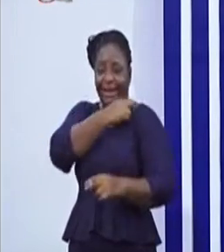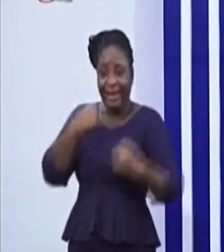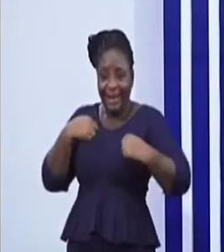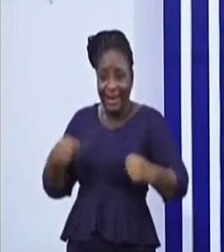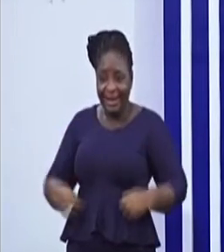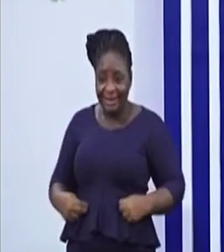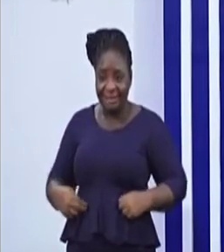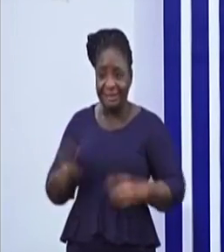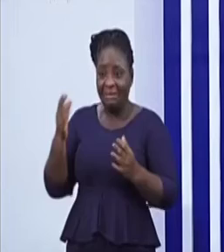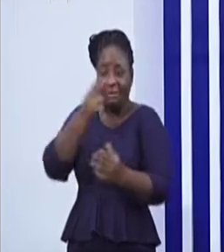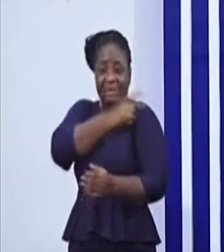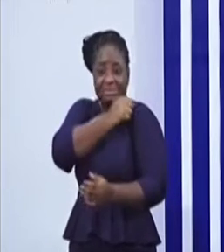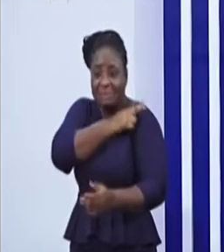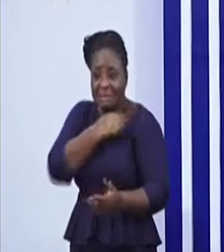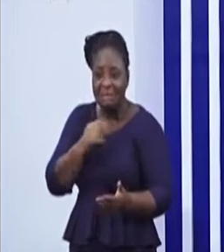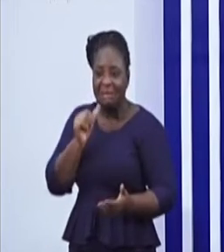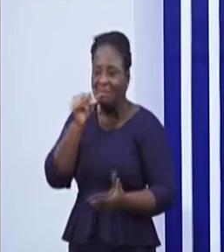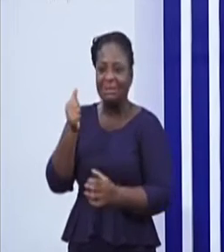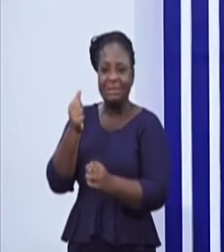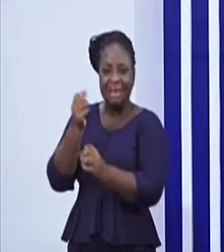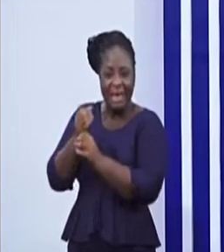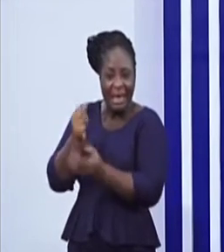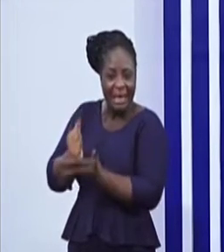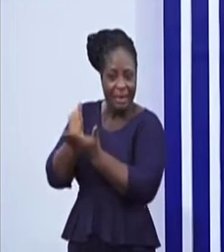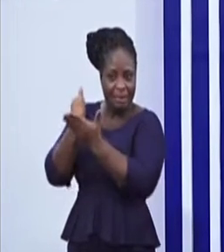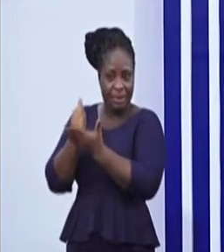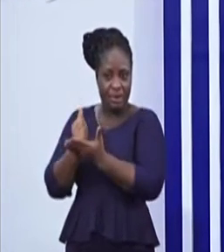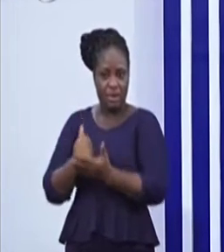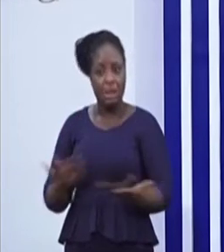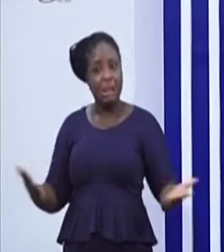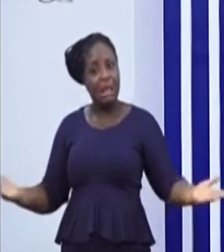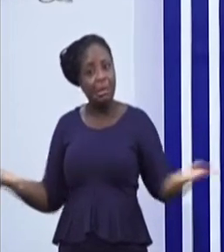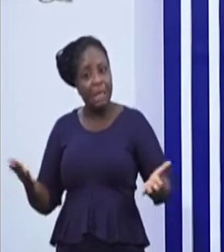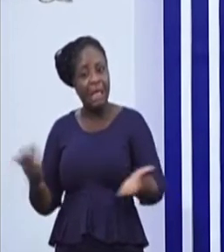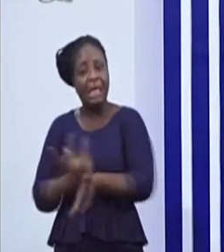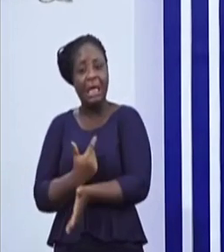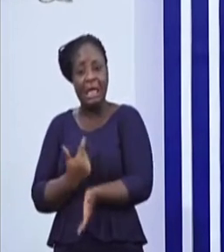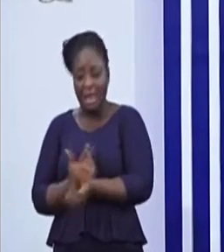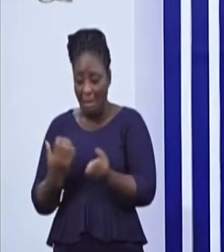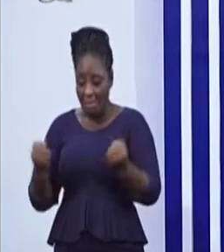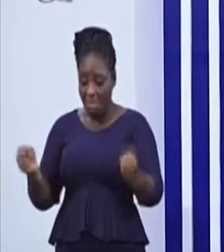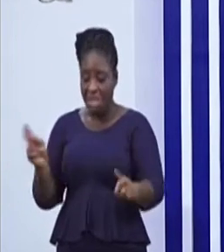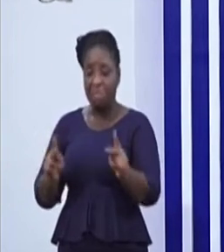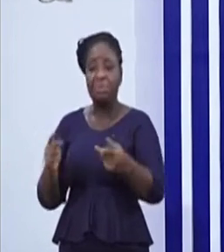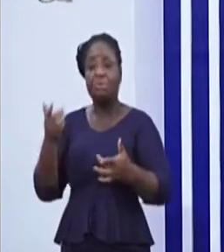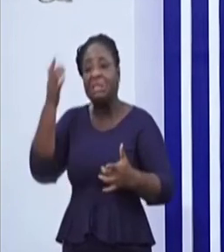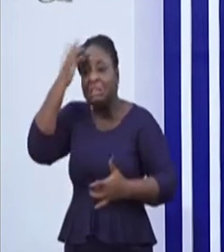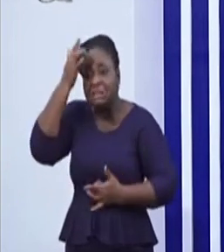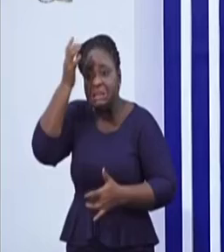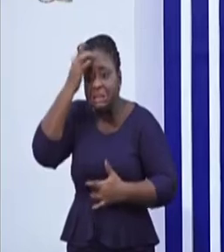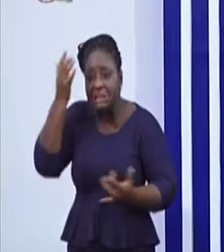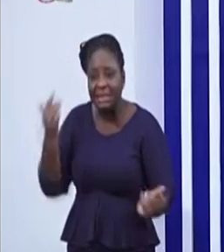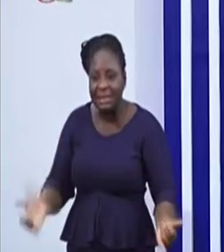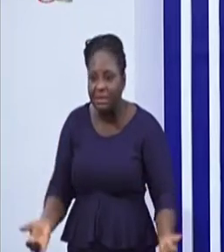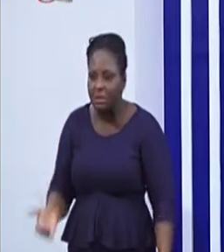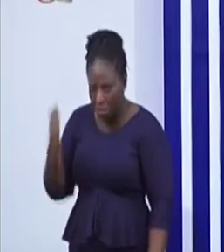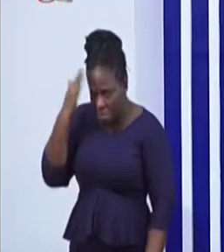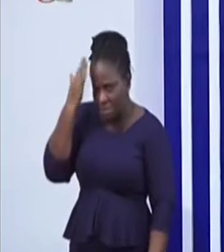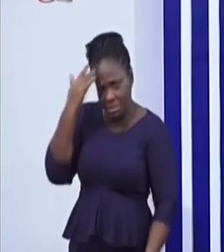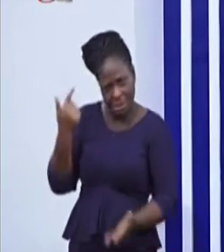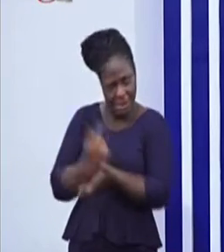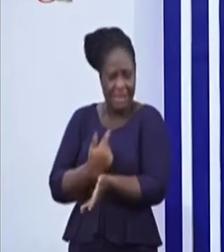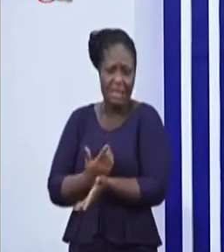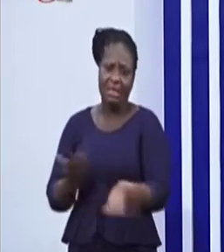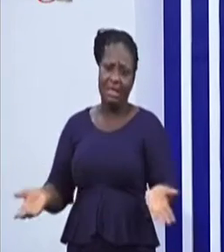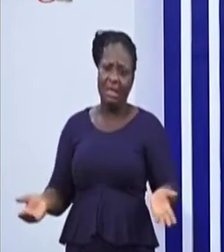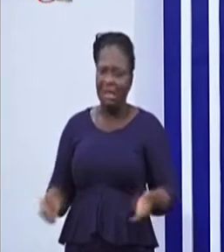what happens is that if you have so many people falling sick at the same time, to seek health care, you know the limited number of